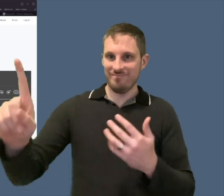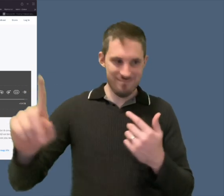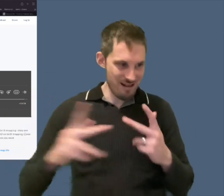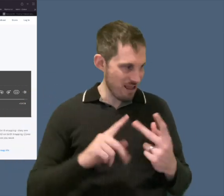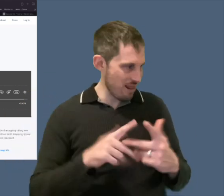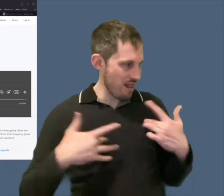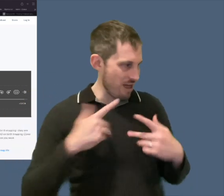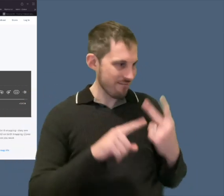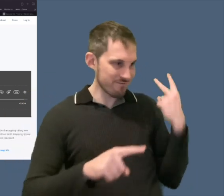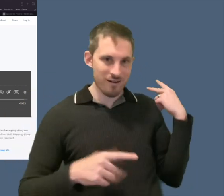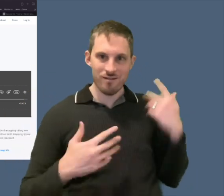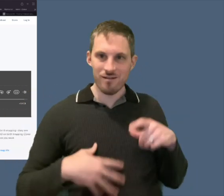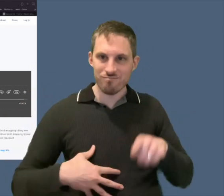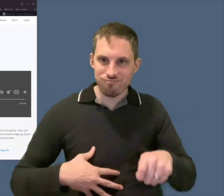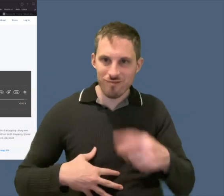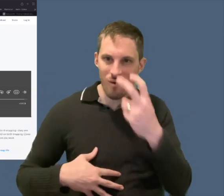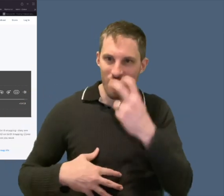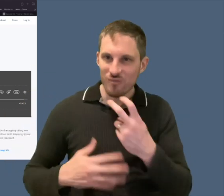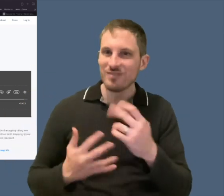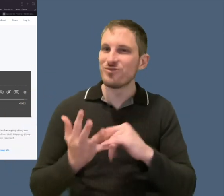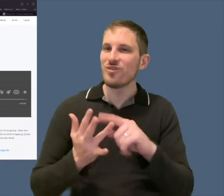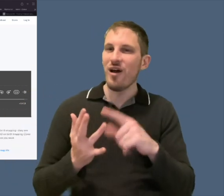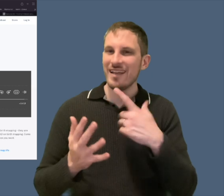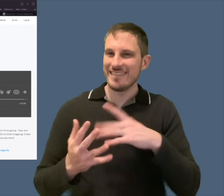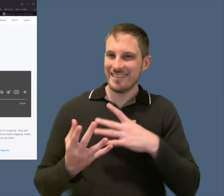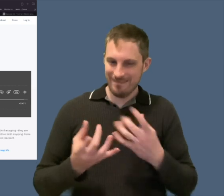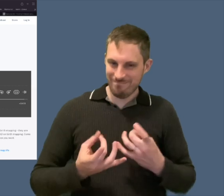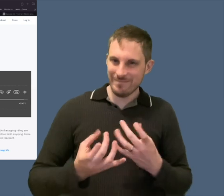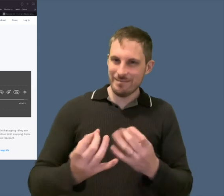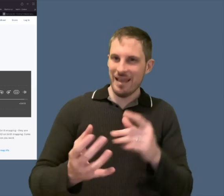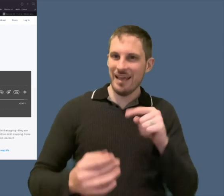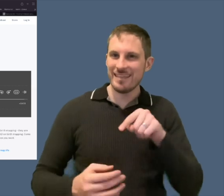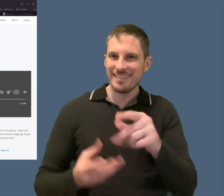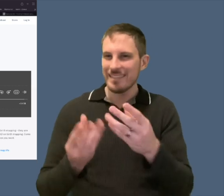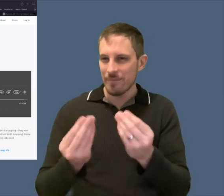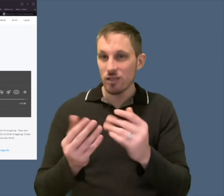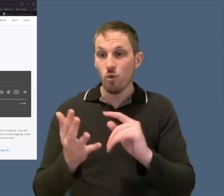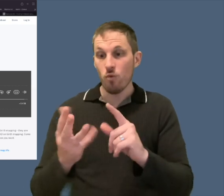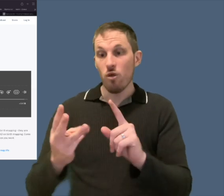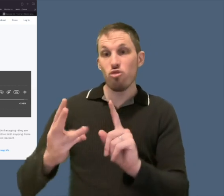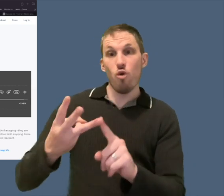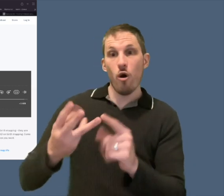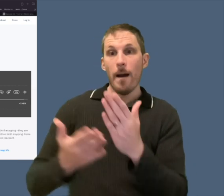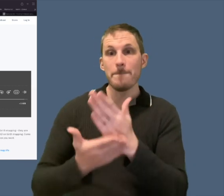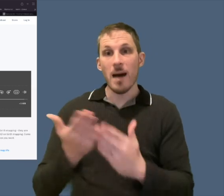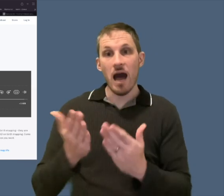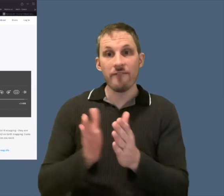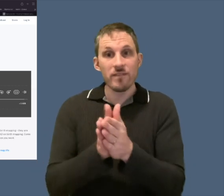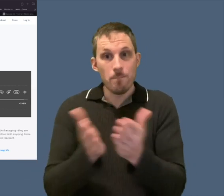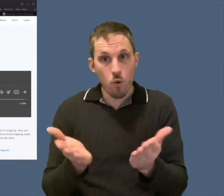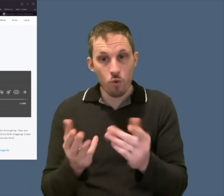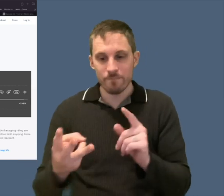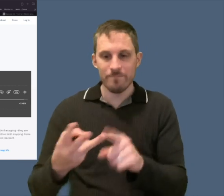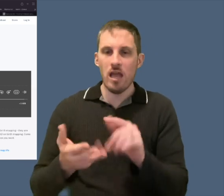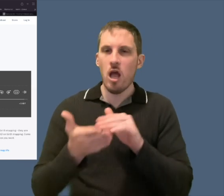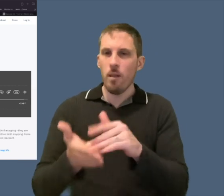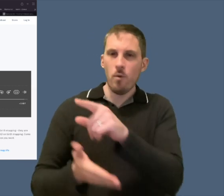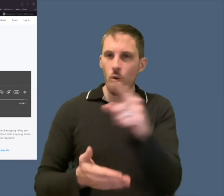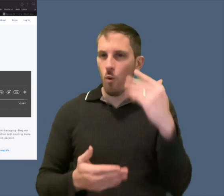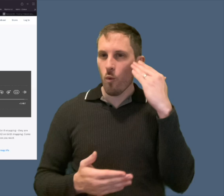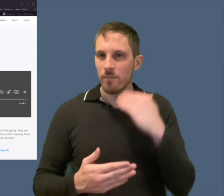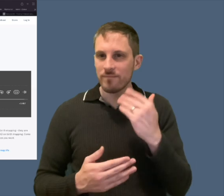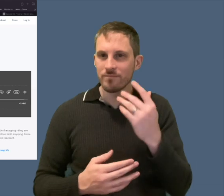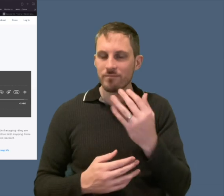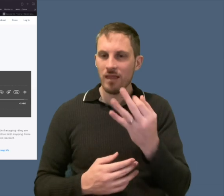life. So we need something to prepare for that. So the third part of the book helps women to ask some